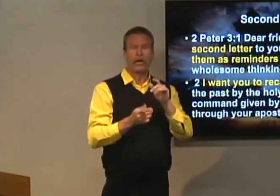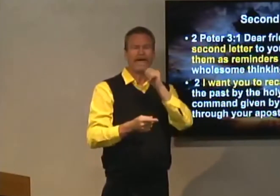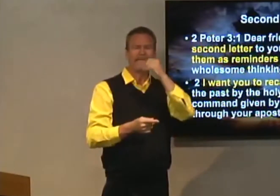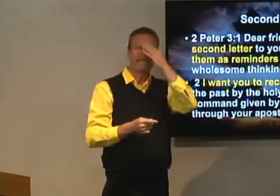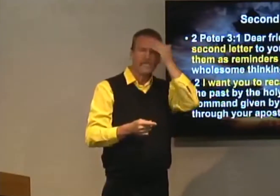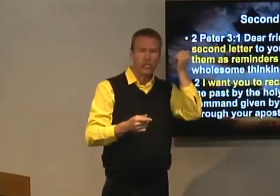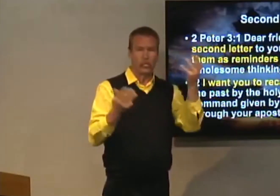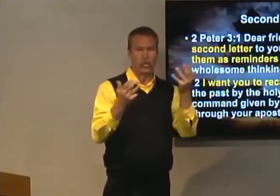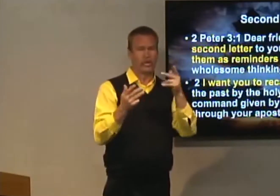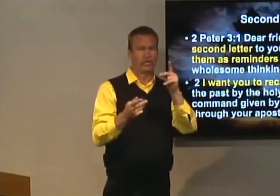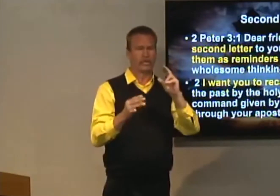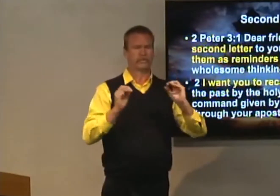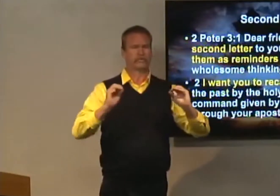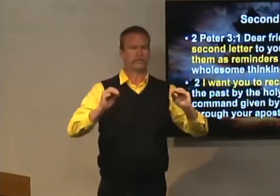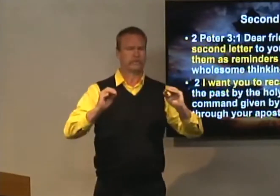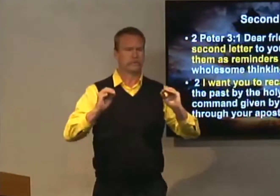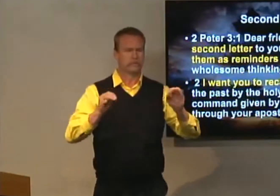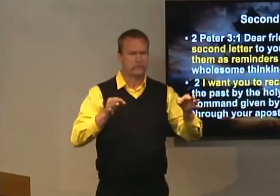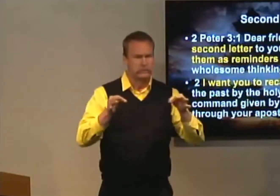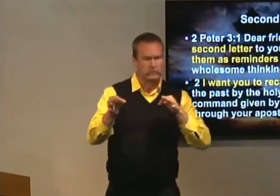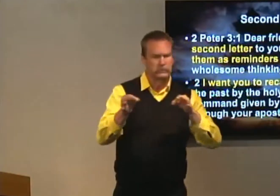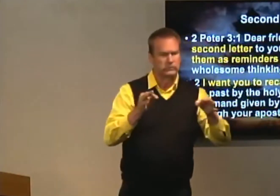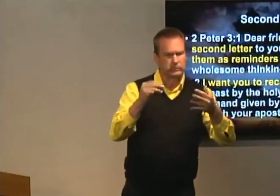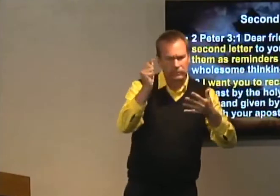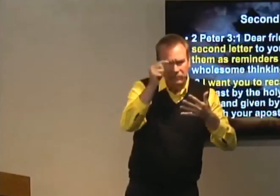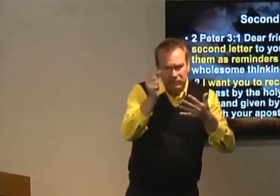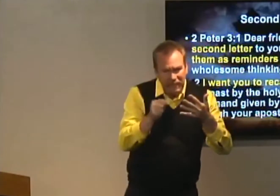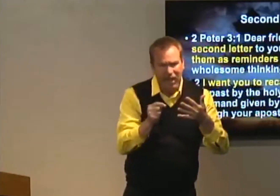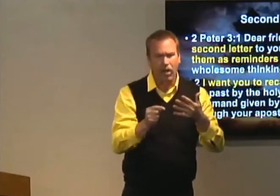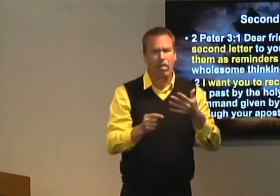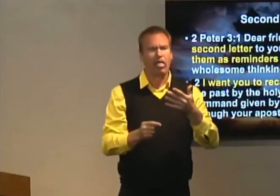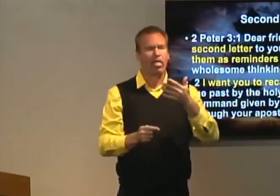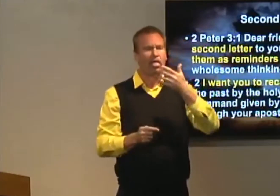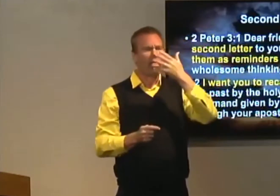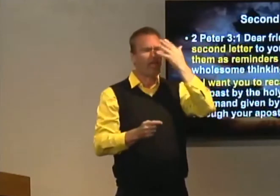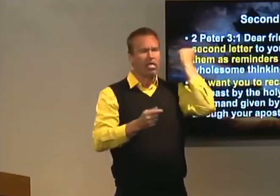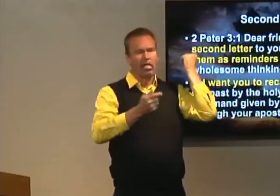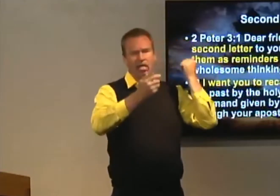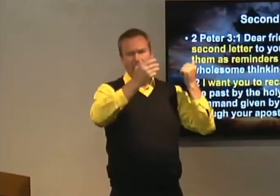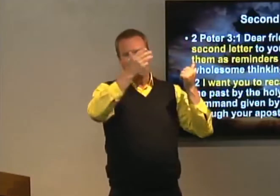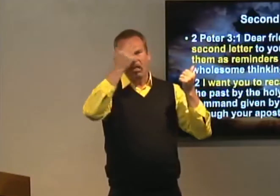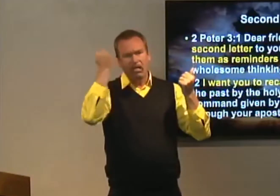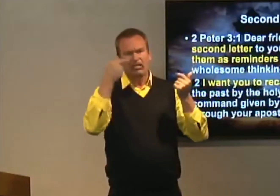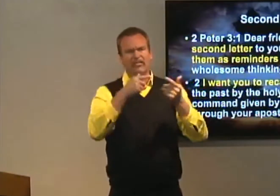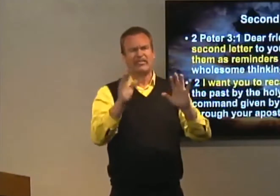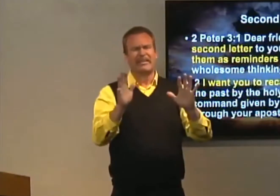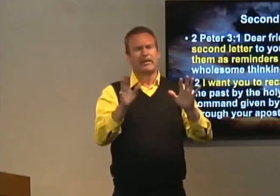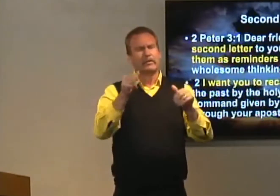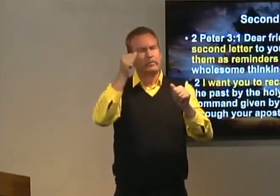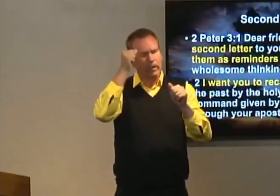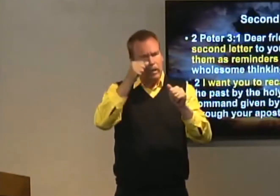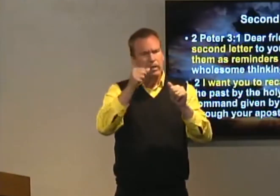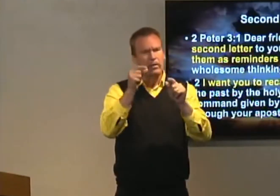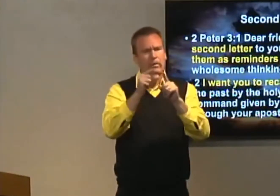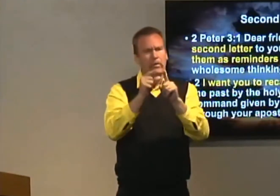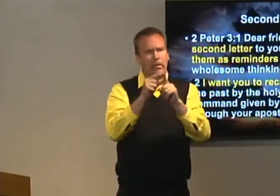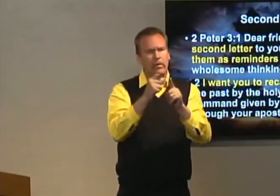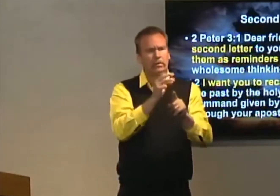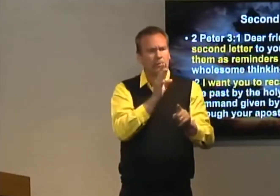I want you to recall these words, to think of these words, don't forget them. The teachings, the explanation, because people do